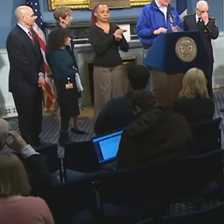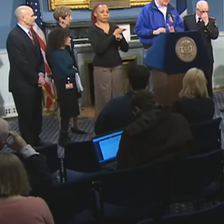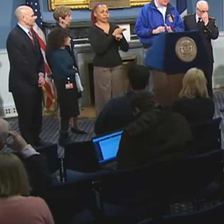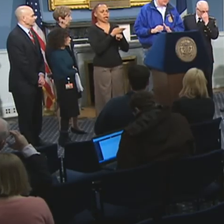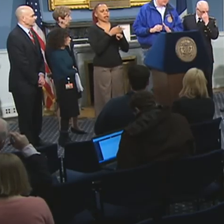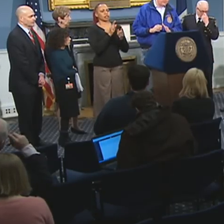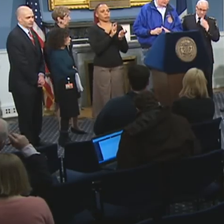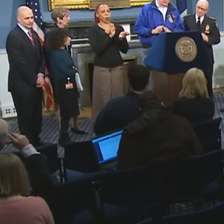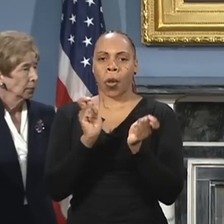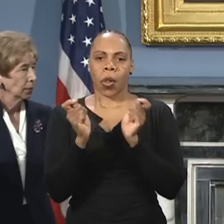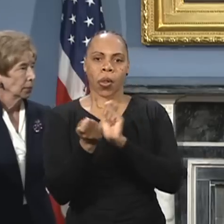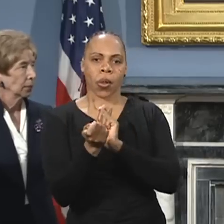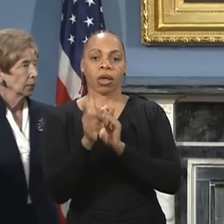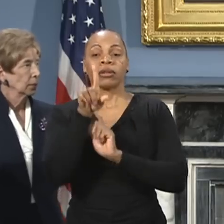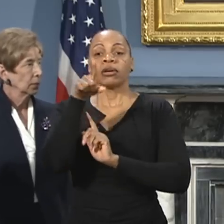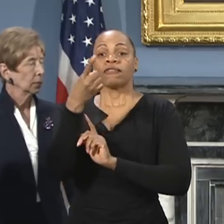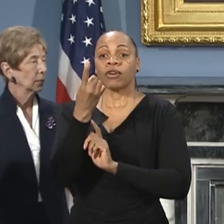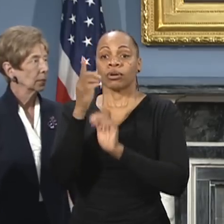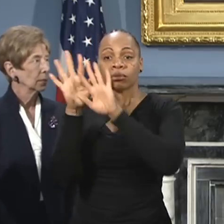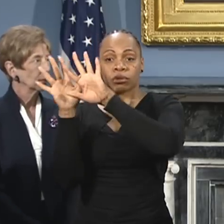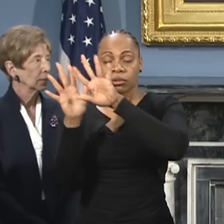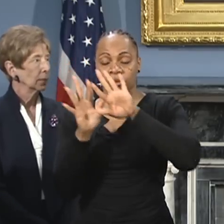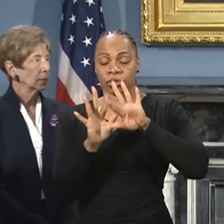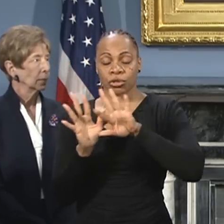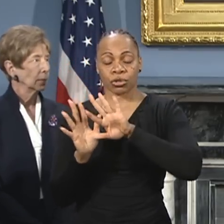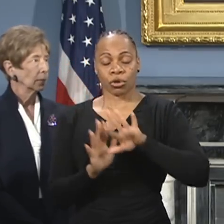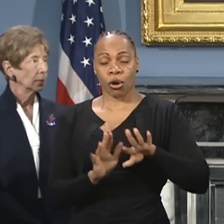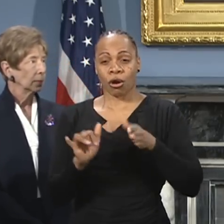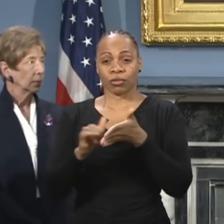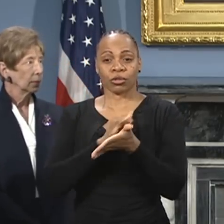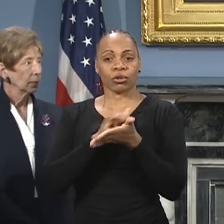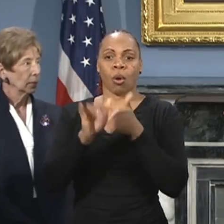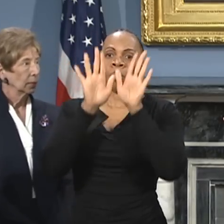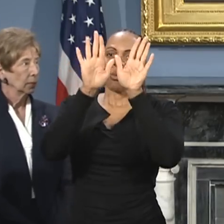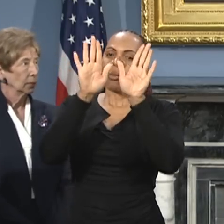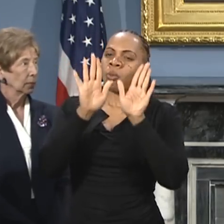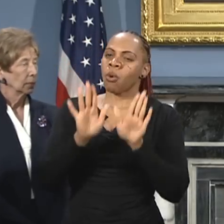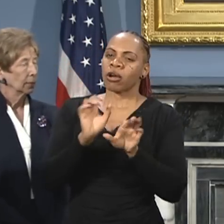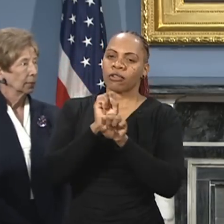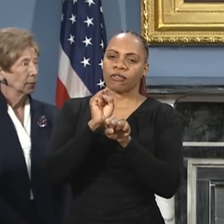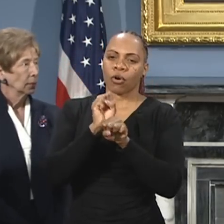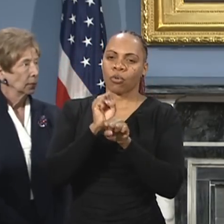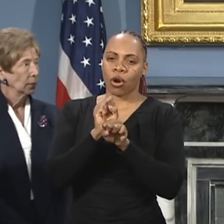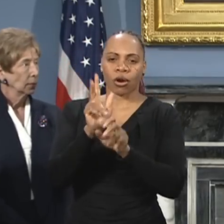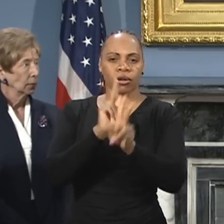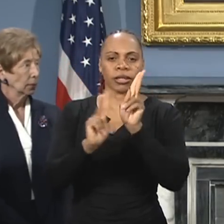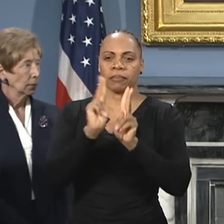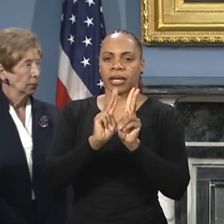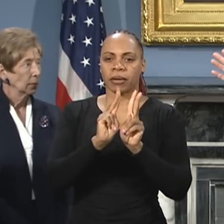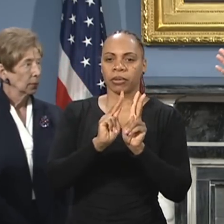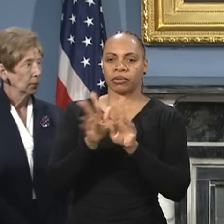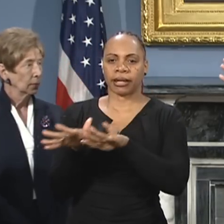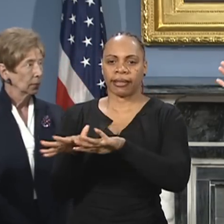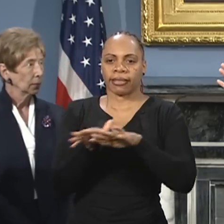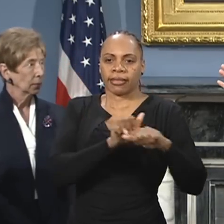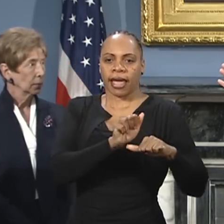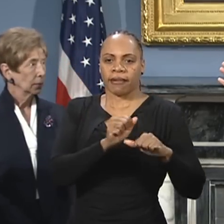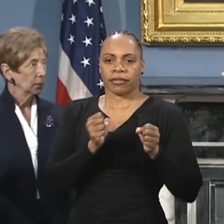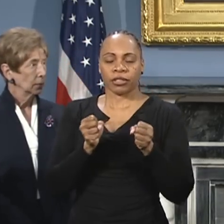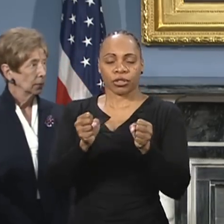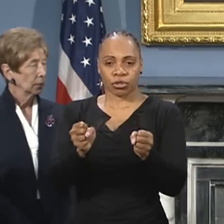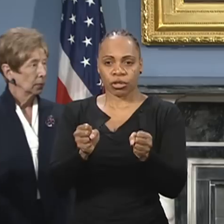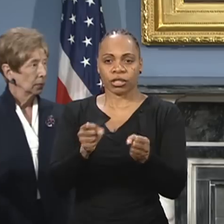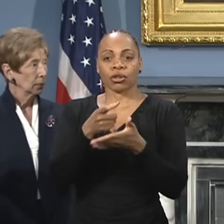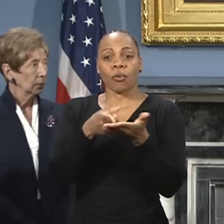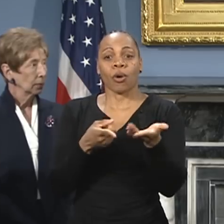other way around. The first storm, the New Yorkers did an exemplary job of getting off the streets in the night, and that really opened up